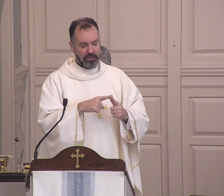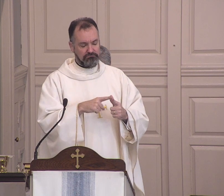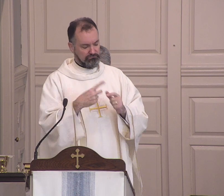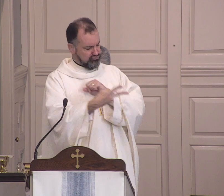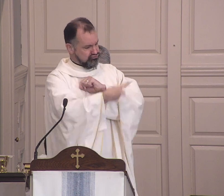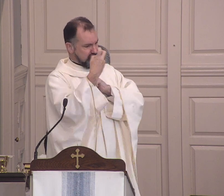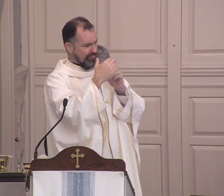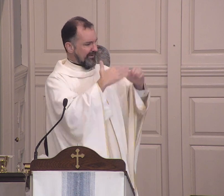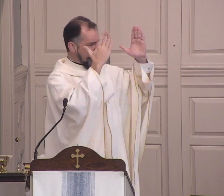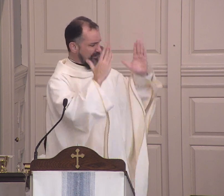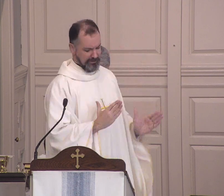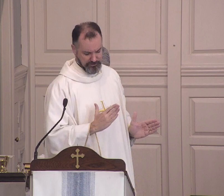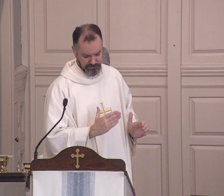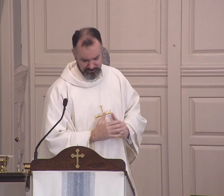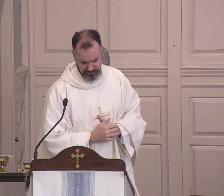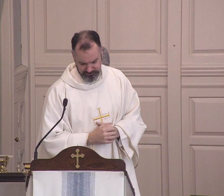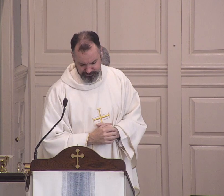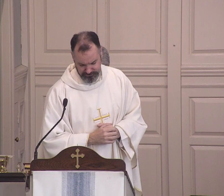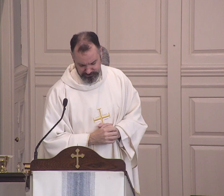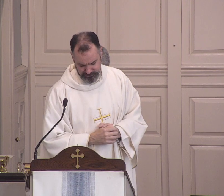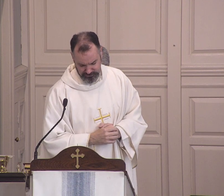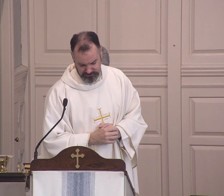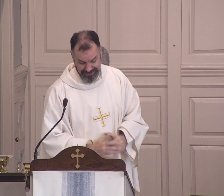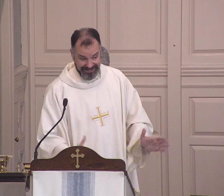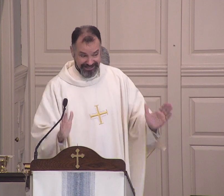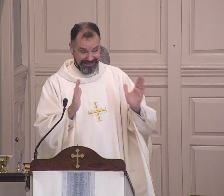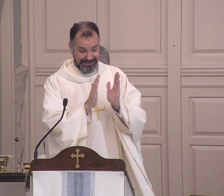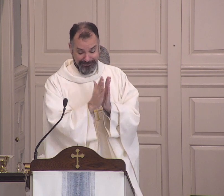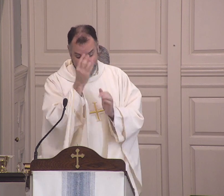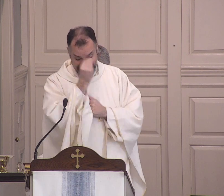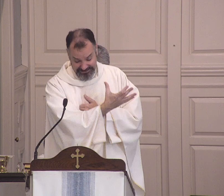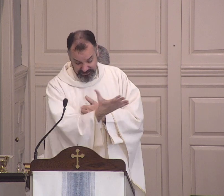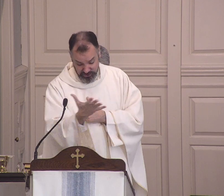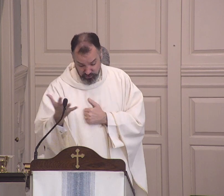Then he can plunder his house.